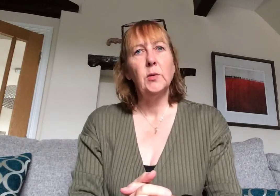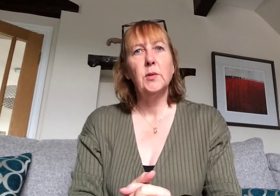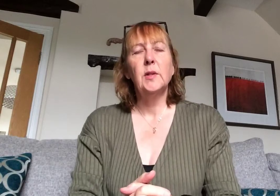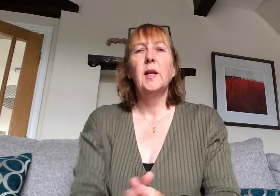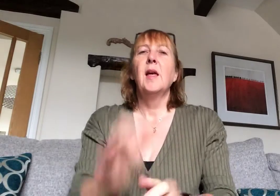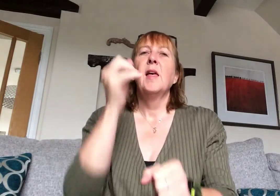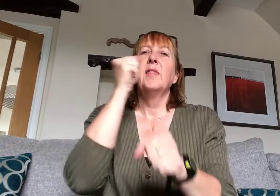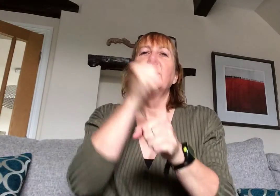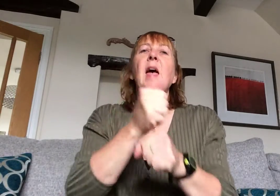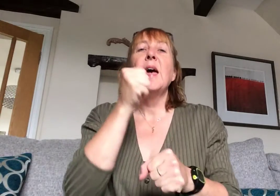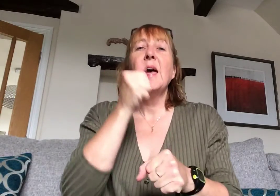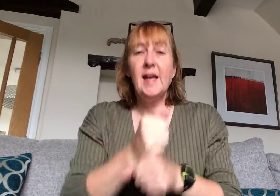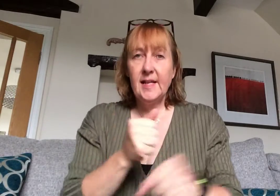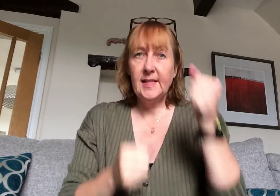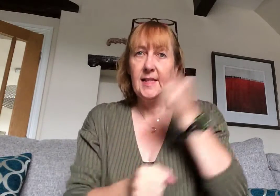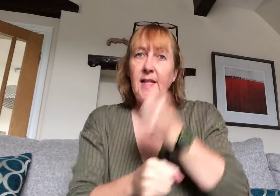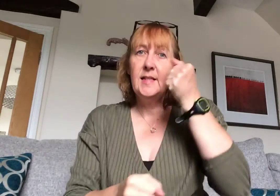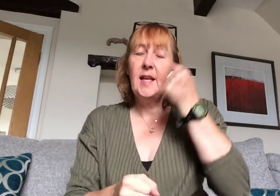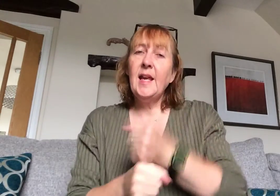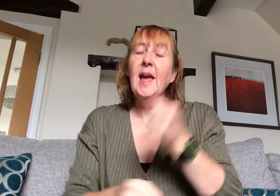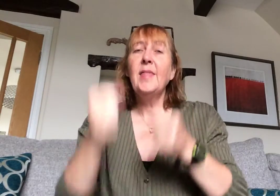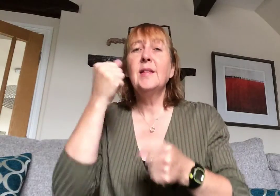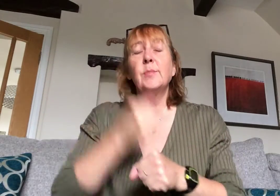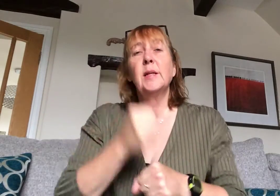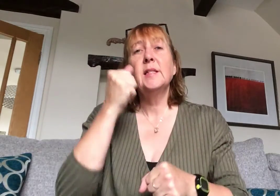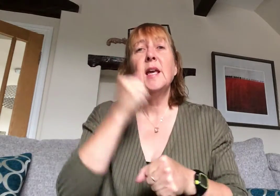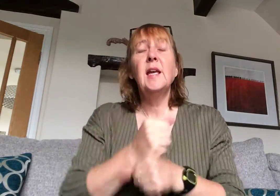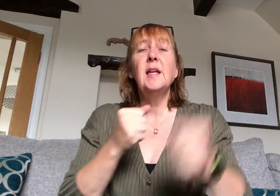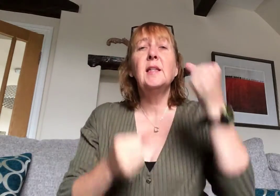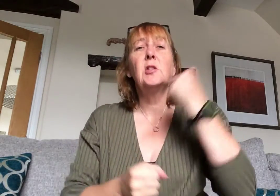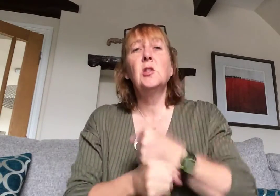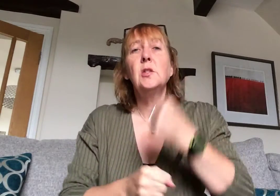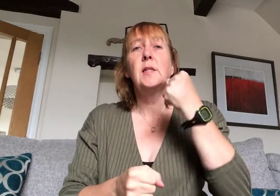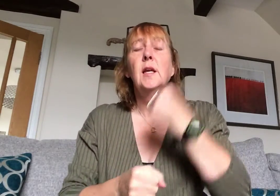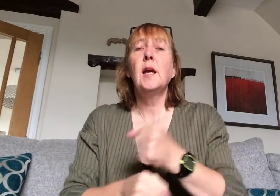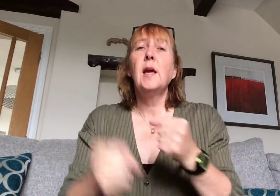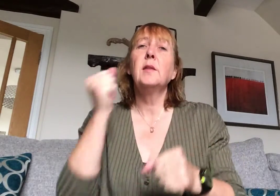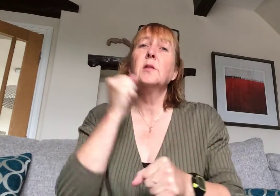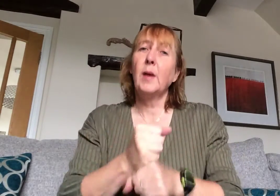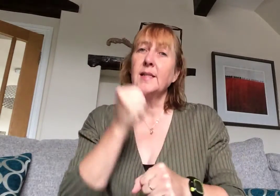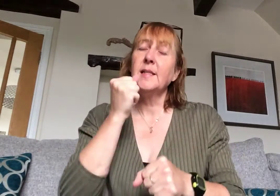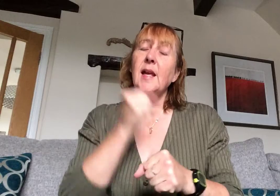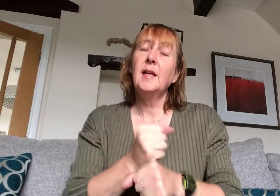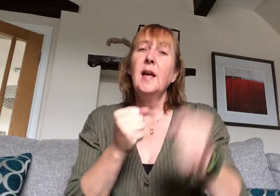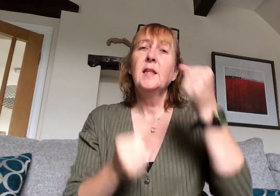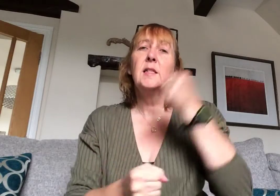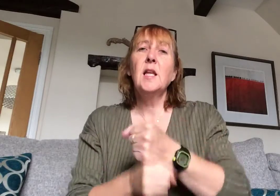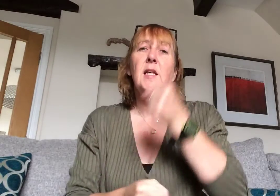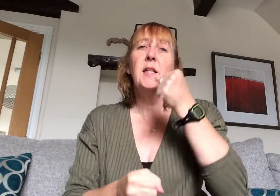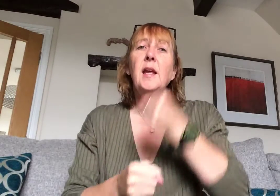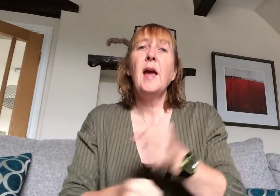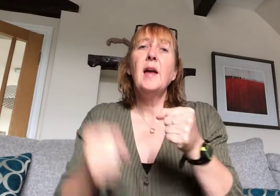potatoes. There's Sunday and there's Monday, there's Tuesday and there's Wednesday, there's Thursday and